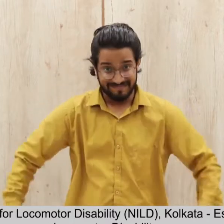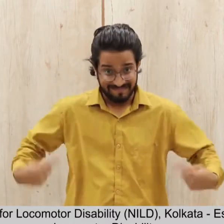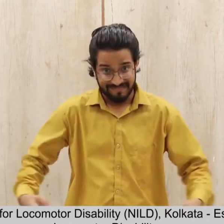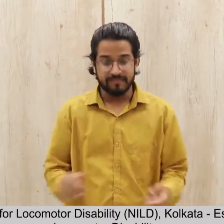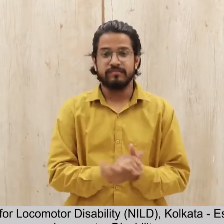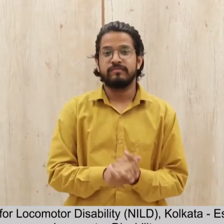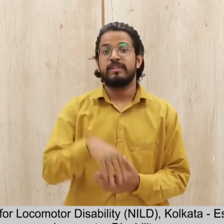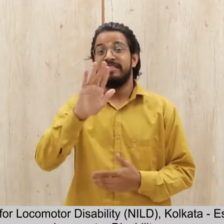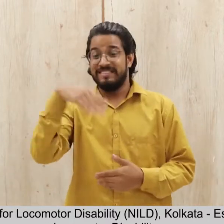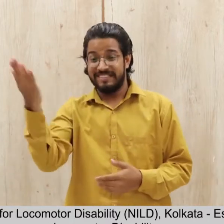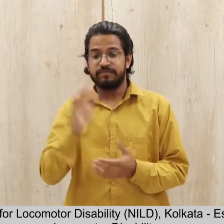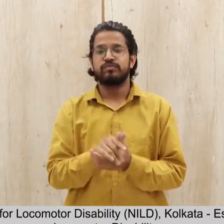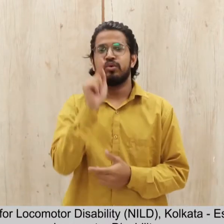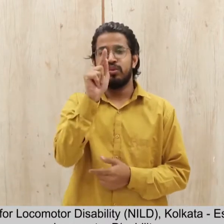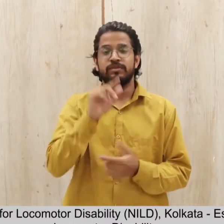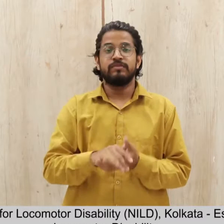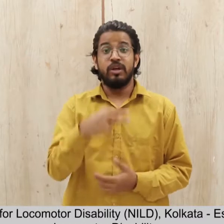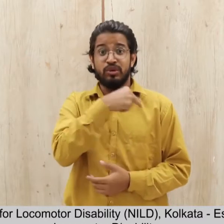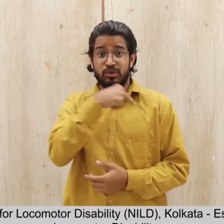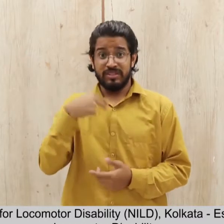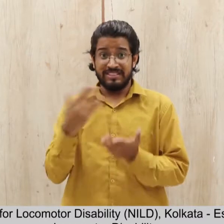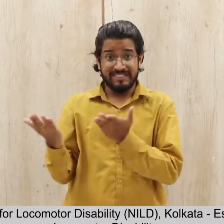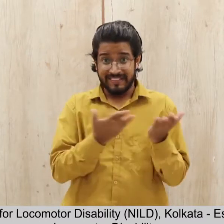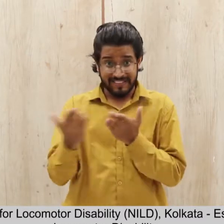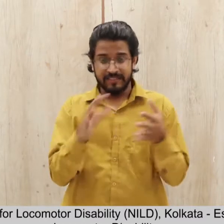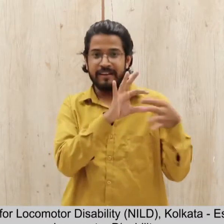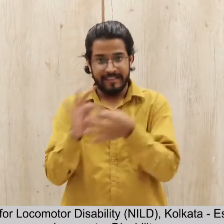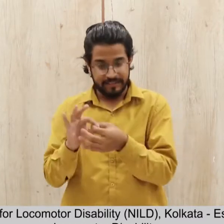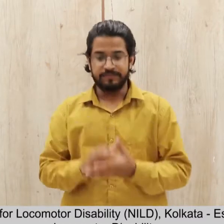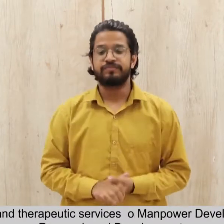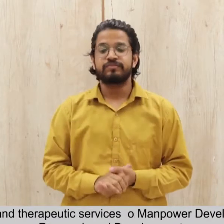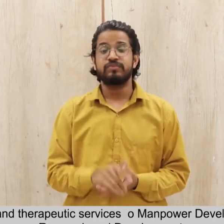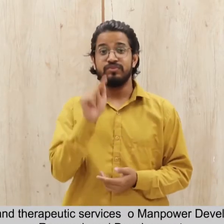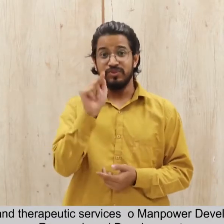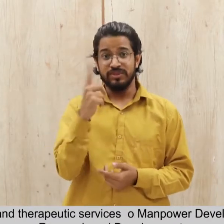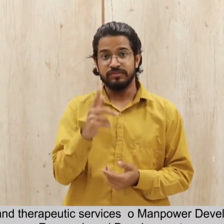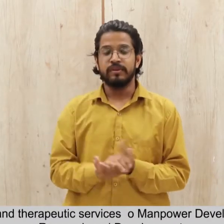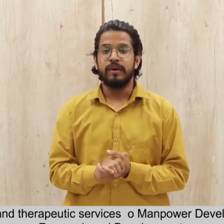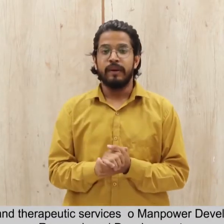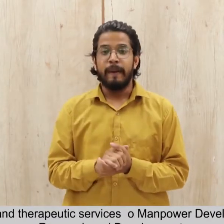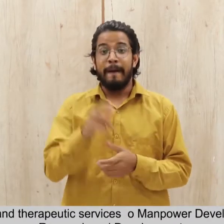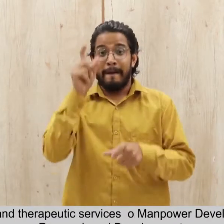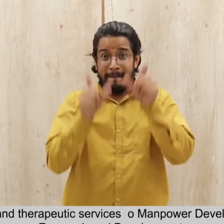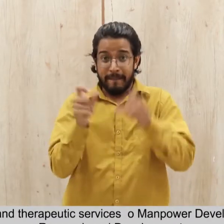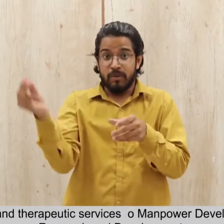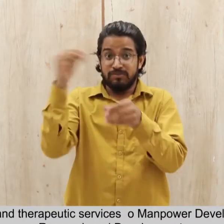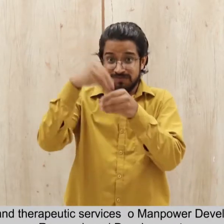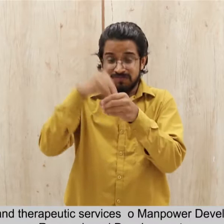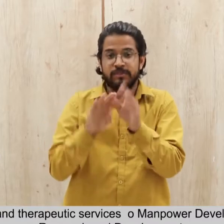1978. Their specific disability is locomotor disability. Area of interest includes clinical and